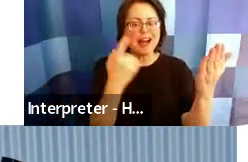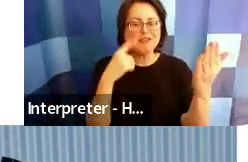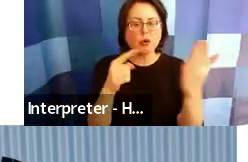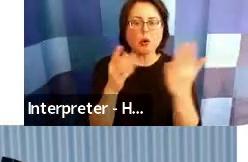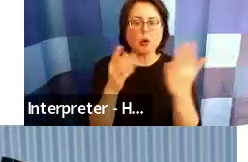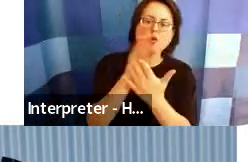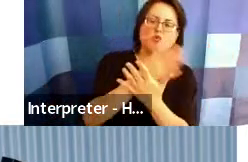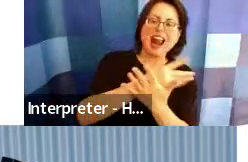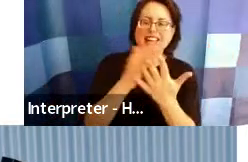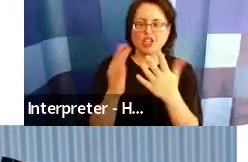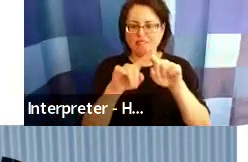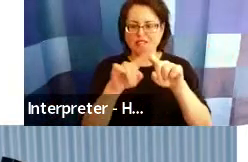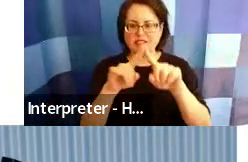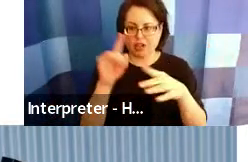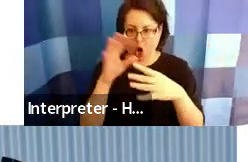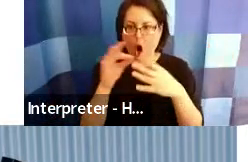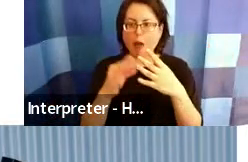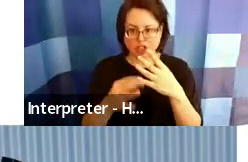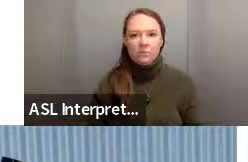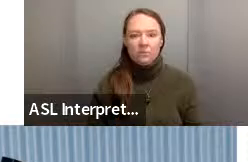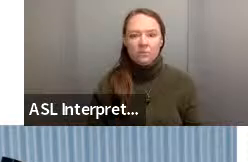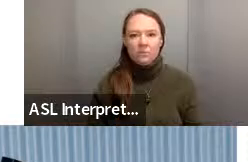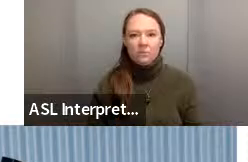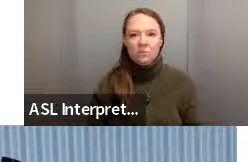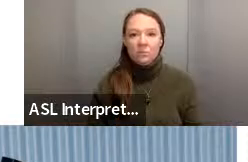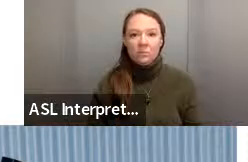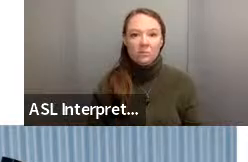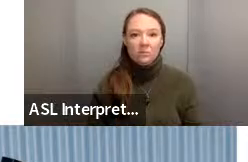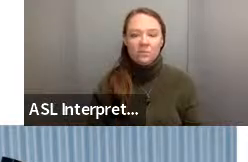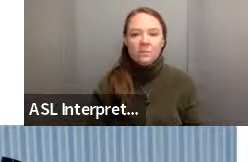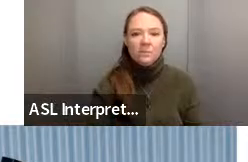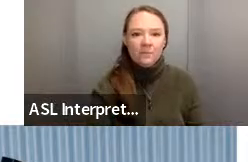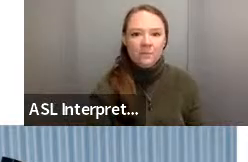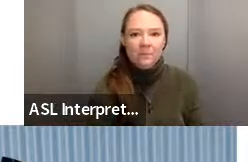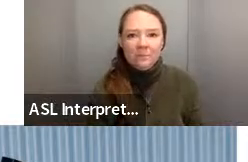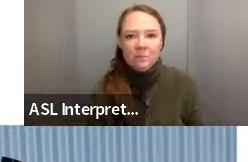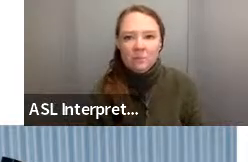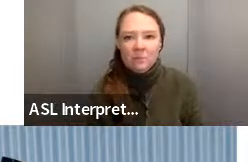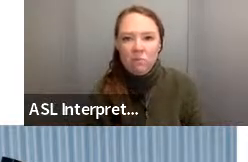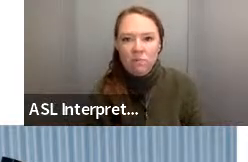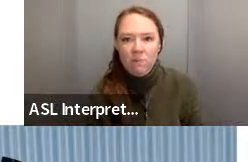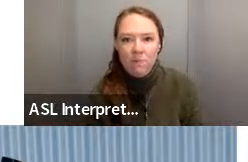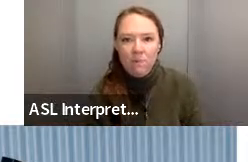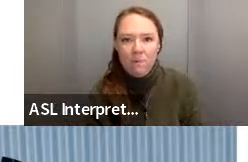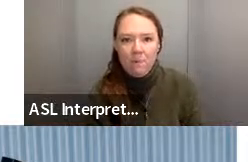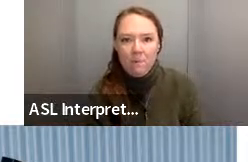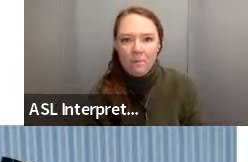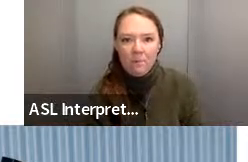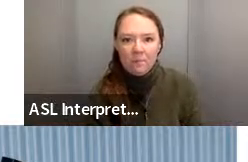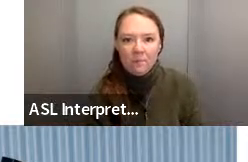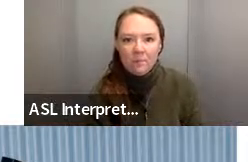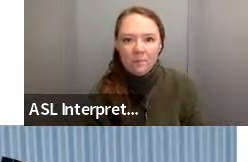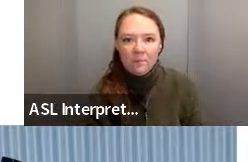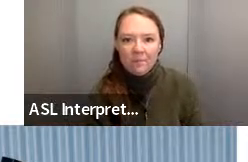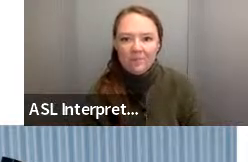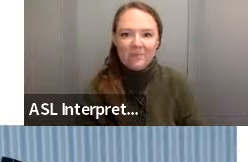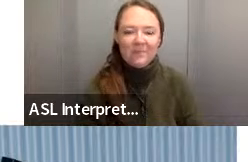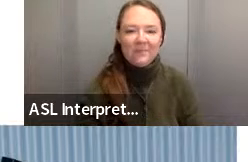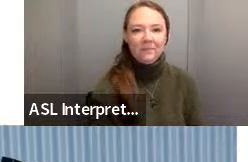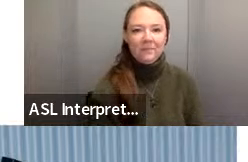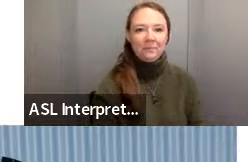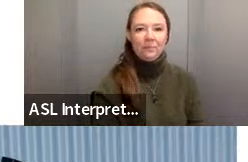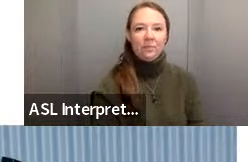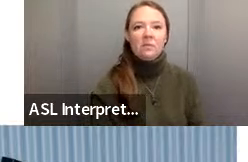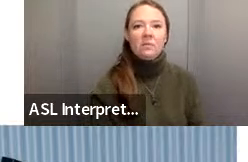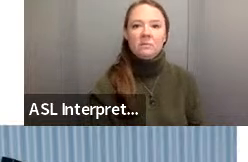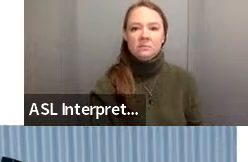different vehicle options that might make it more easily accessible to more people. So I just wanted to talk about those two